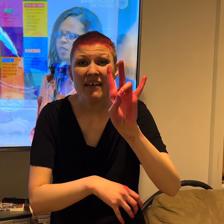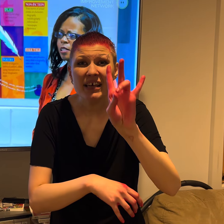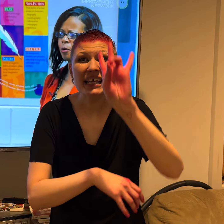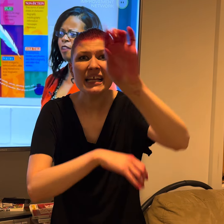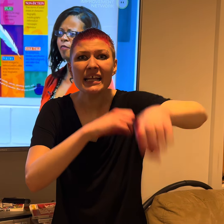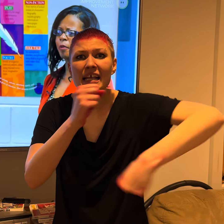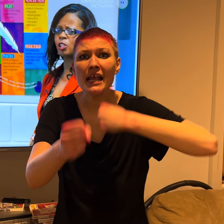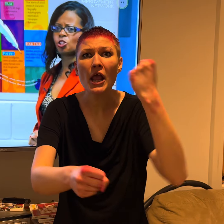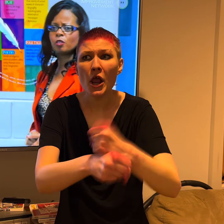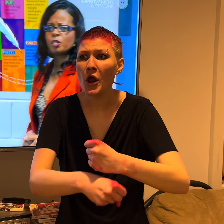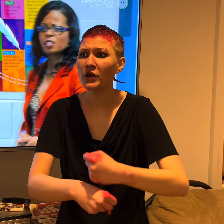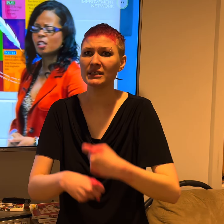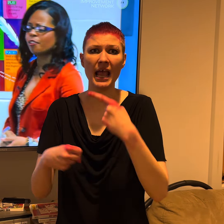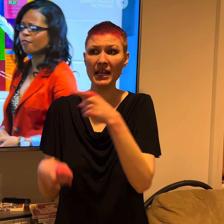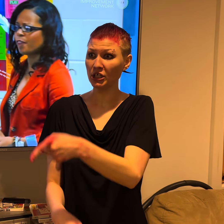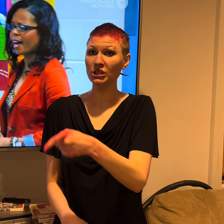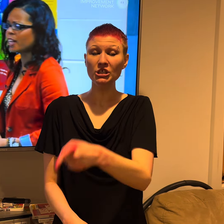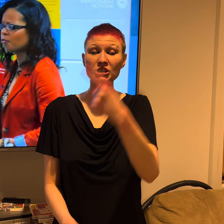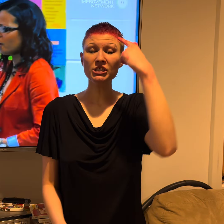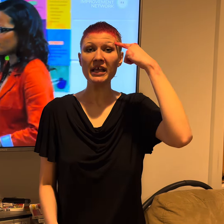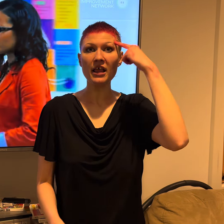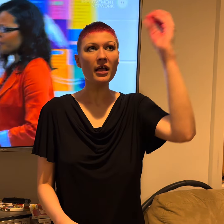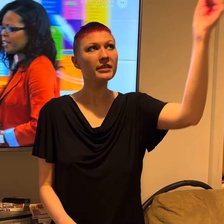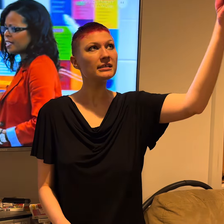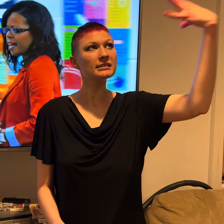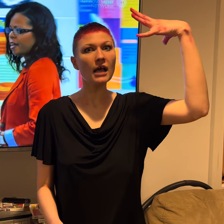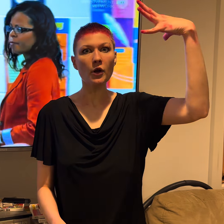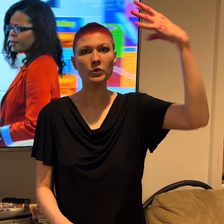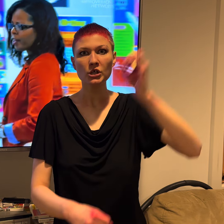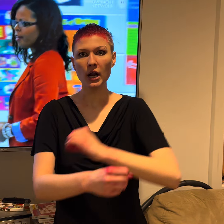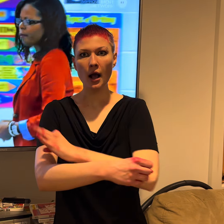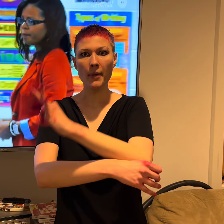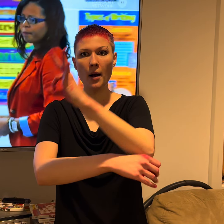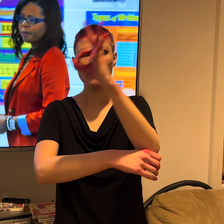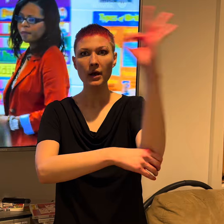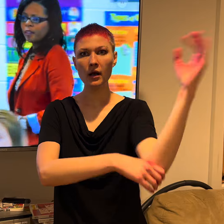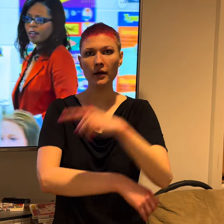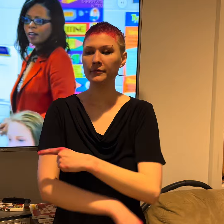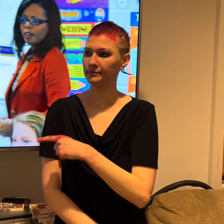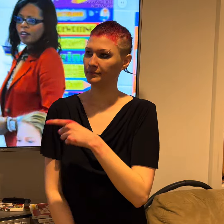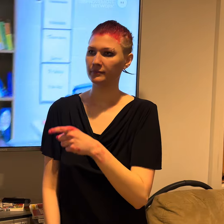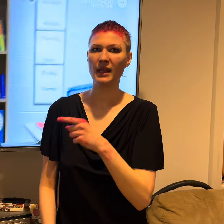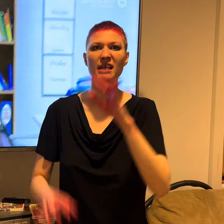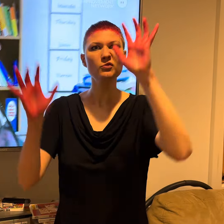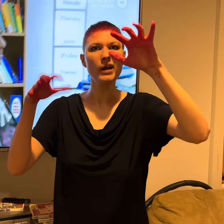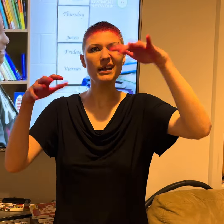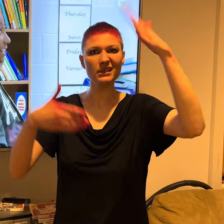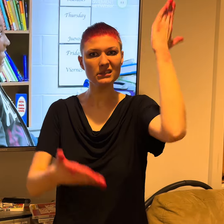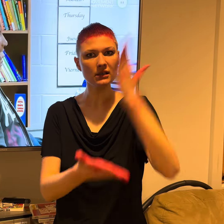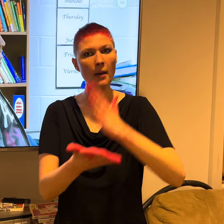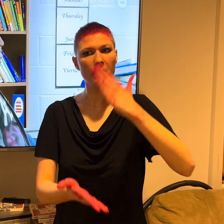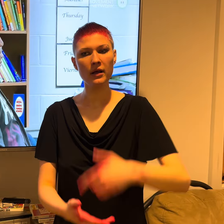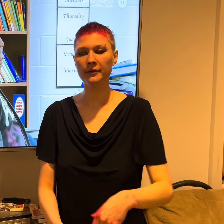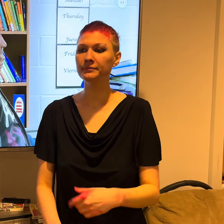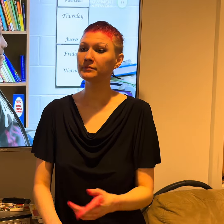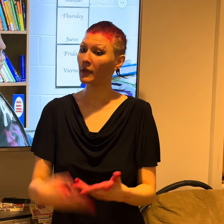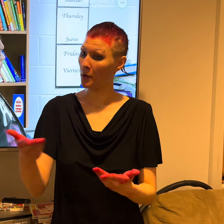some more information? What is another fact from All Summer in a Day? Bria. Another fact from All Summer in a Day was there was a girl